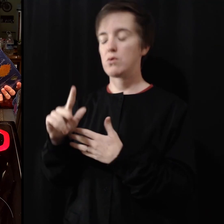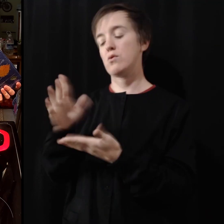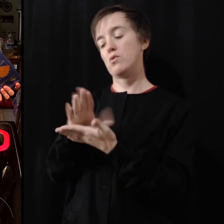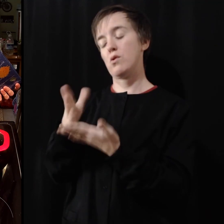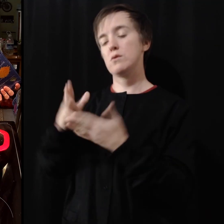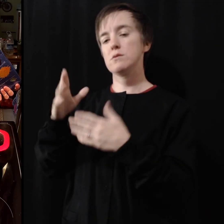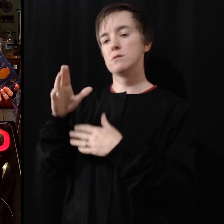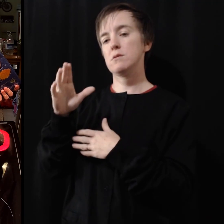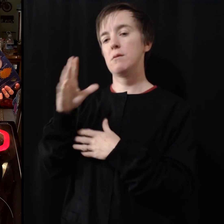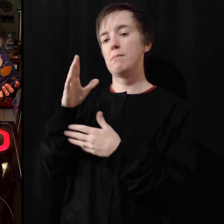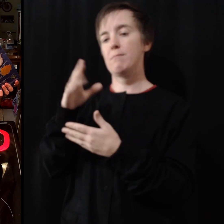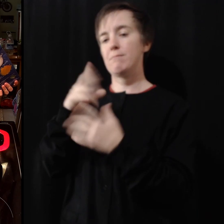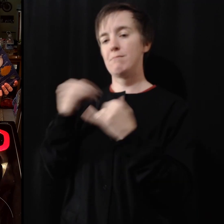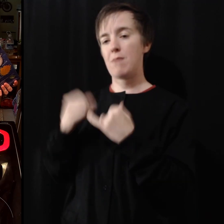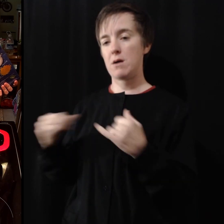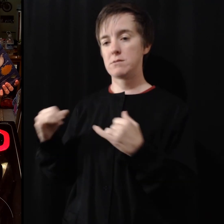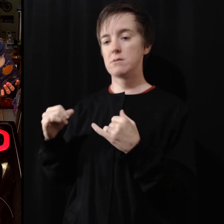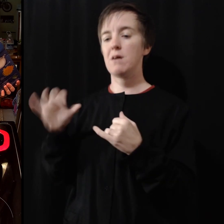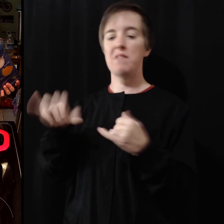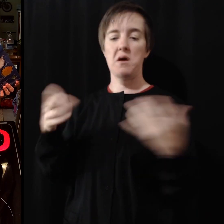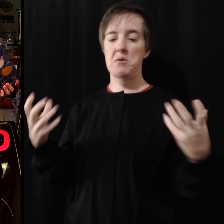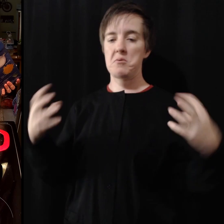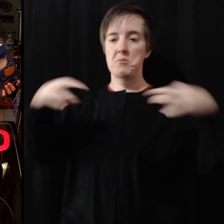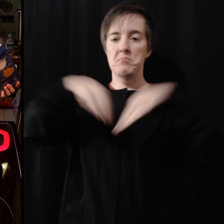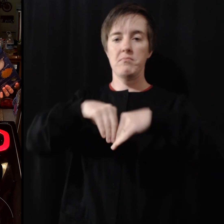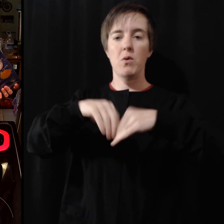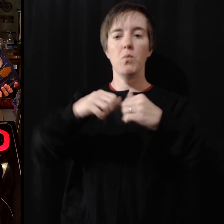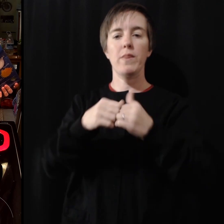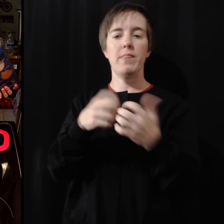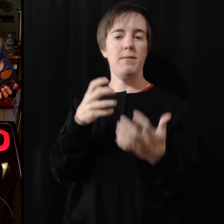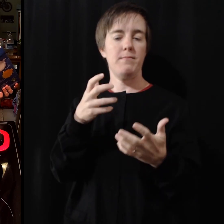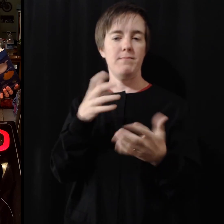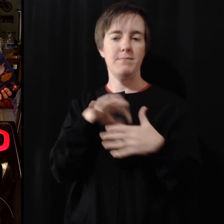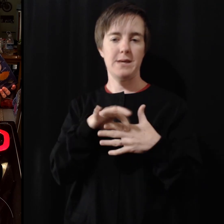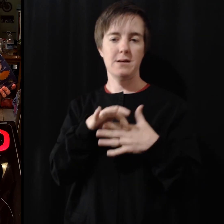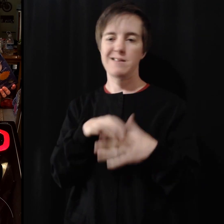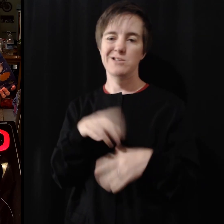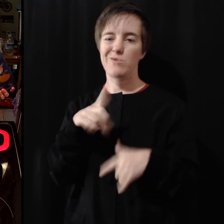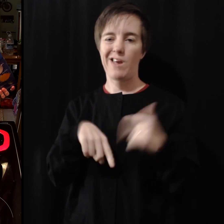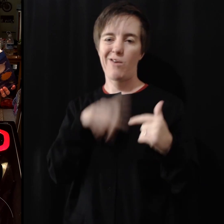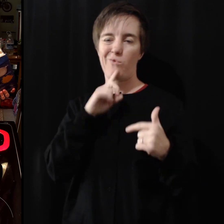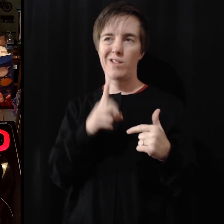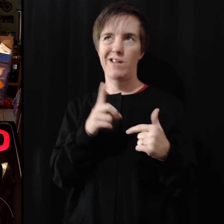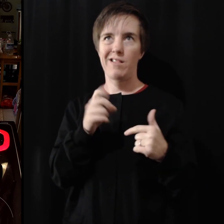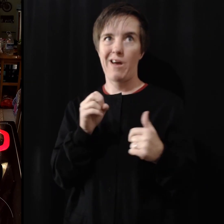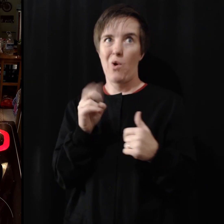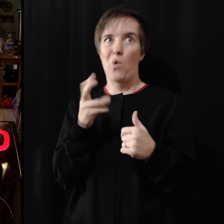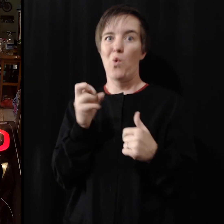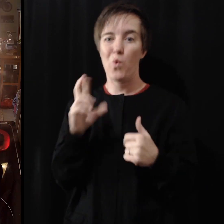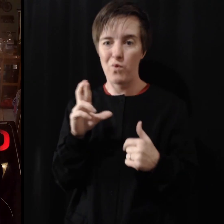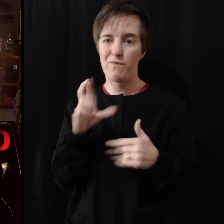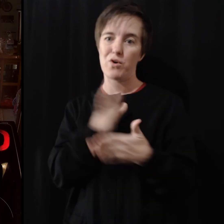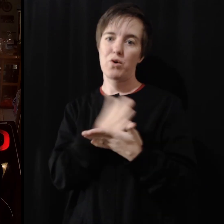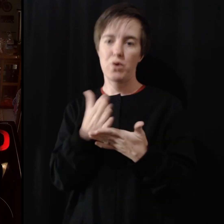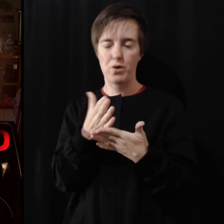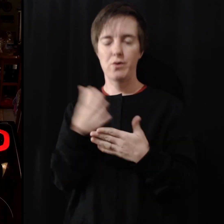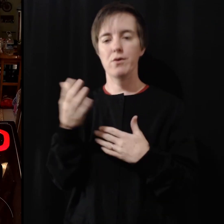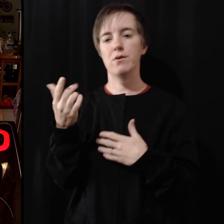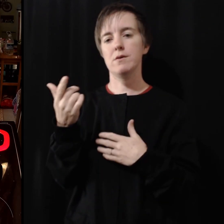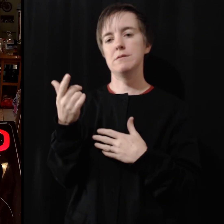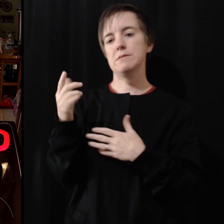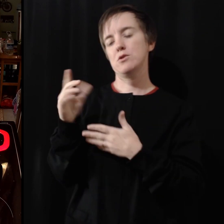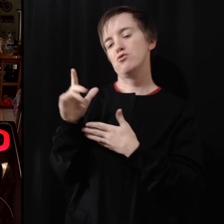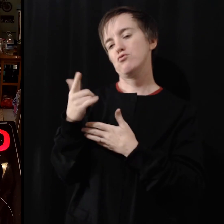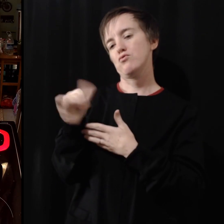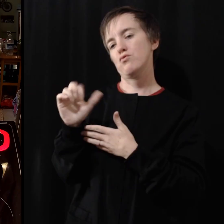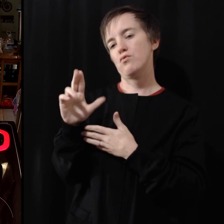goes in, and that just goes in there with the meat because you don't really overcook ground beef. As you